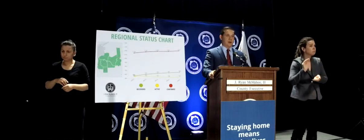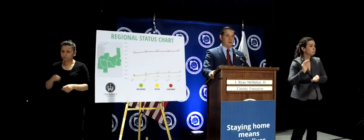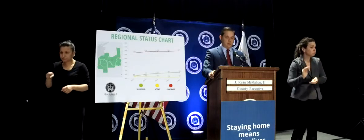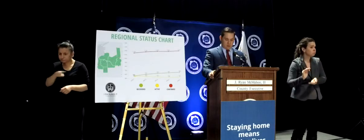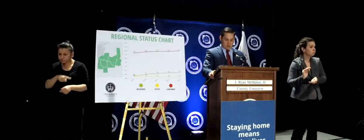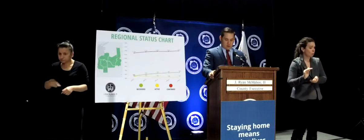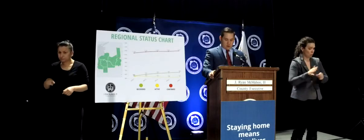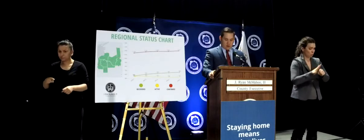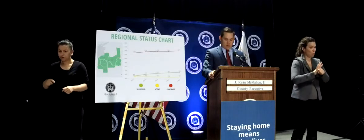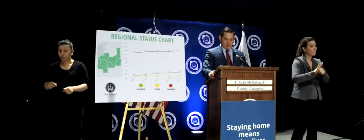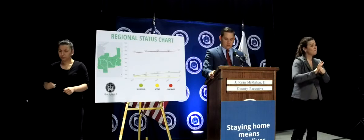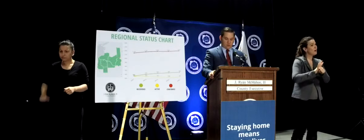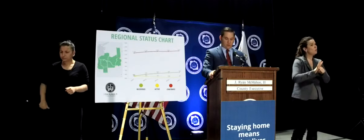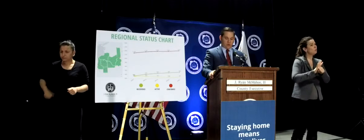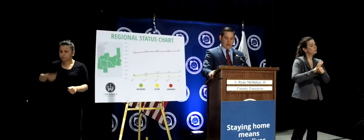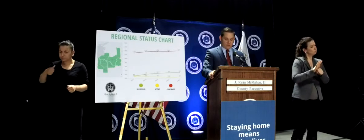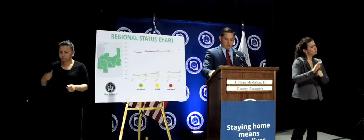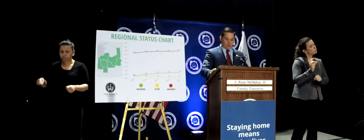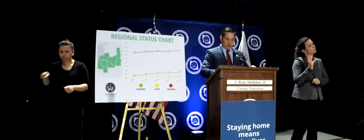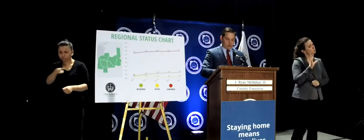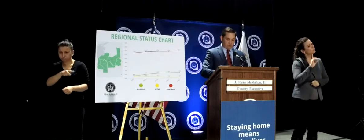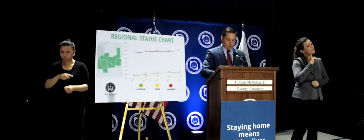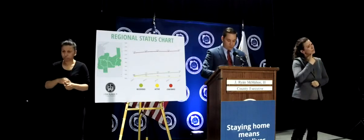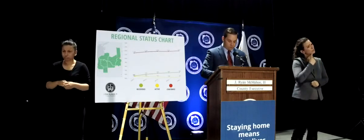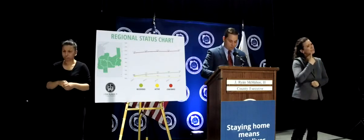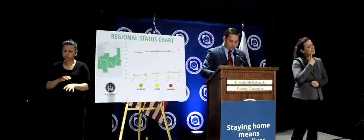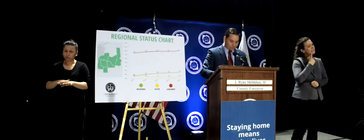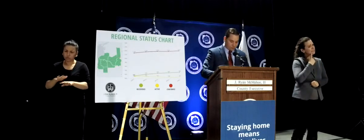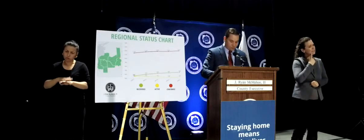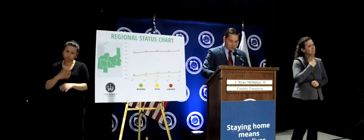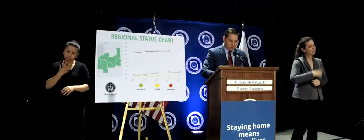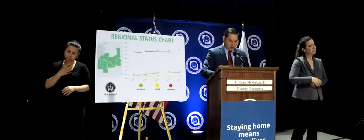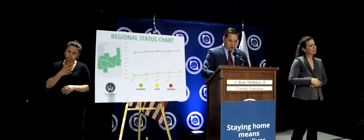serious threat and something we're going to have to learn how to live with.